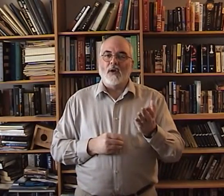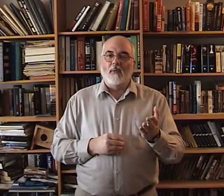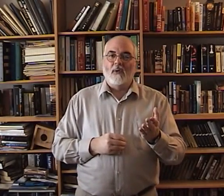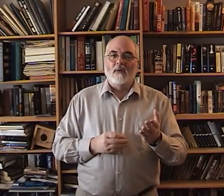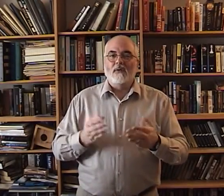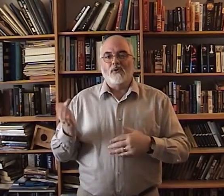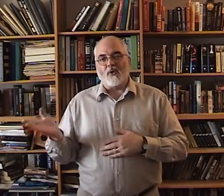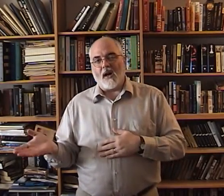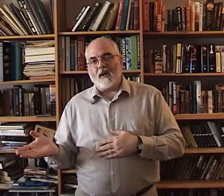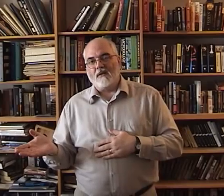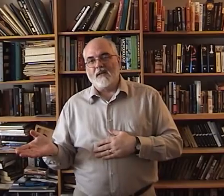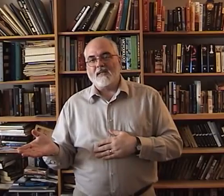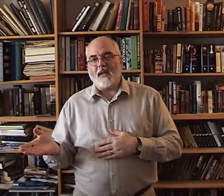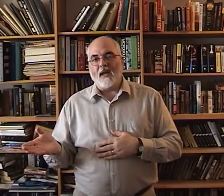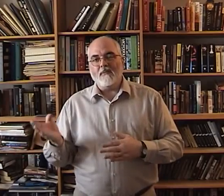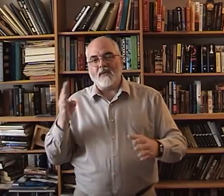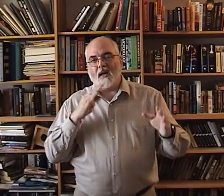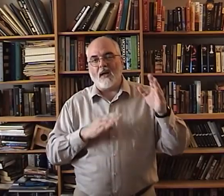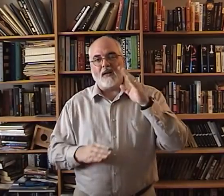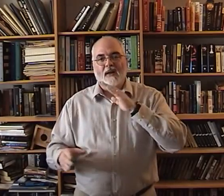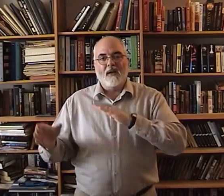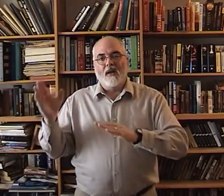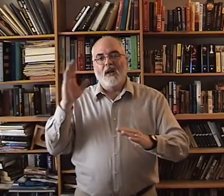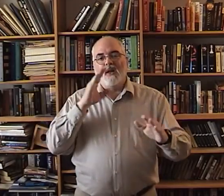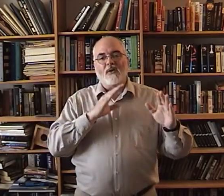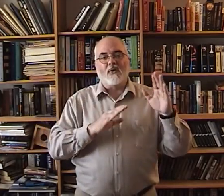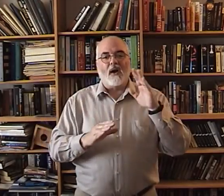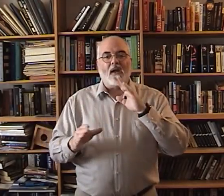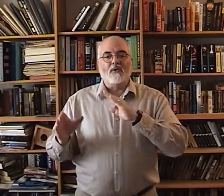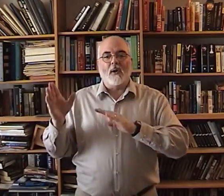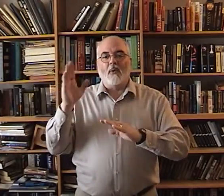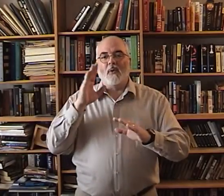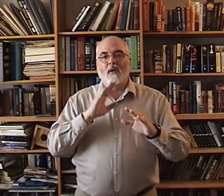Trouble, trials, same sign. Trouble